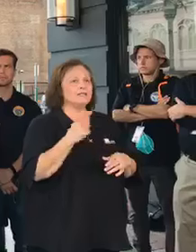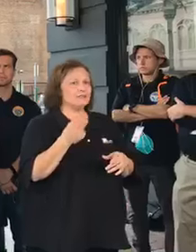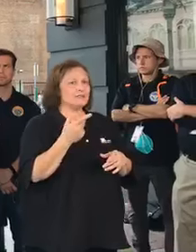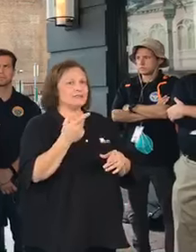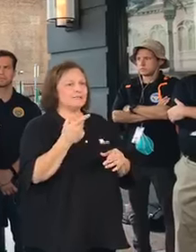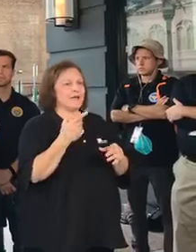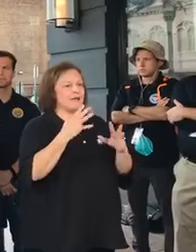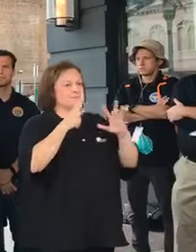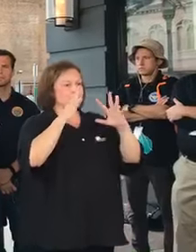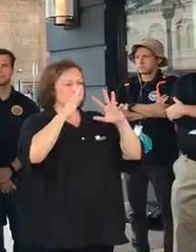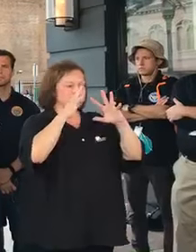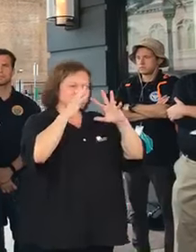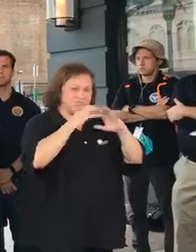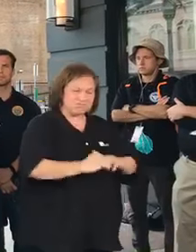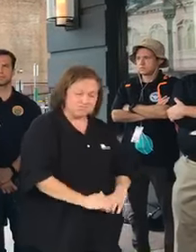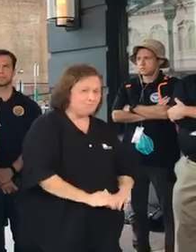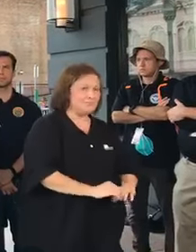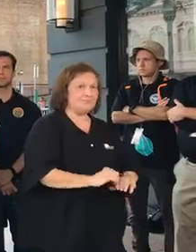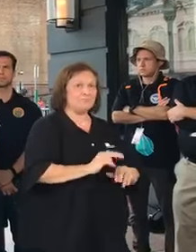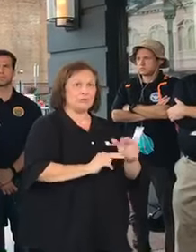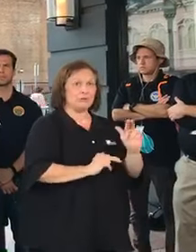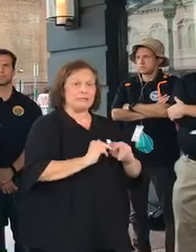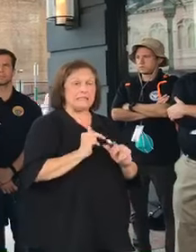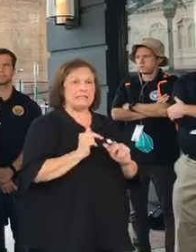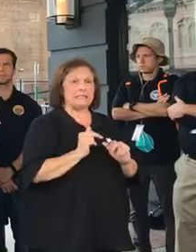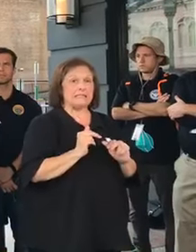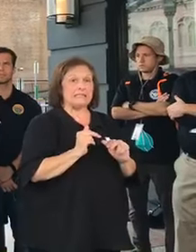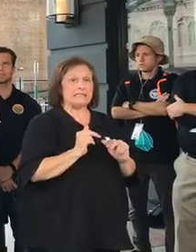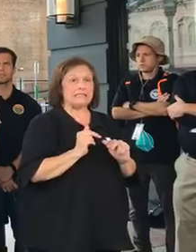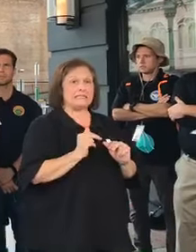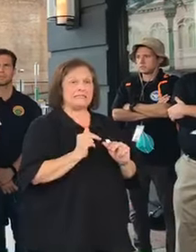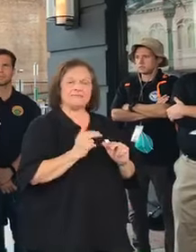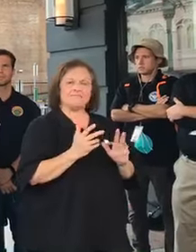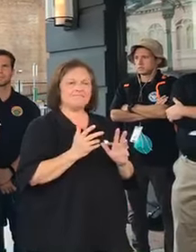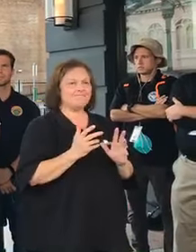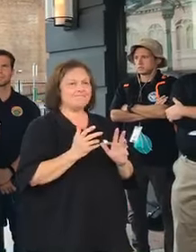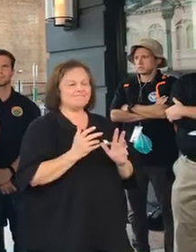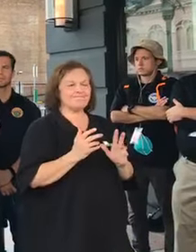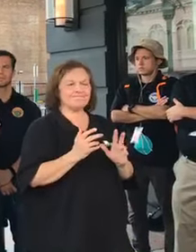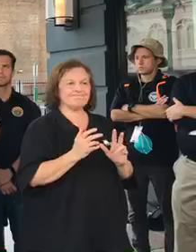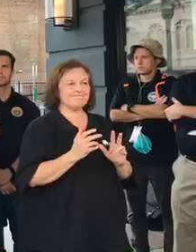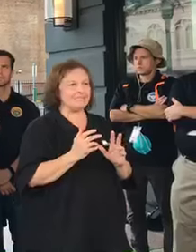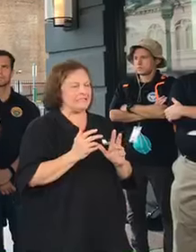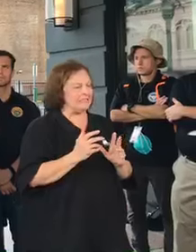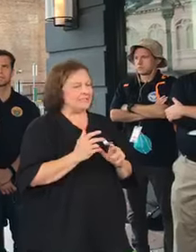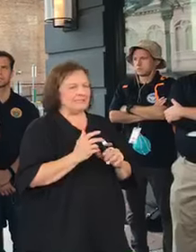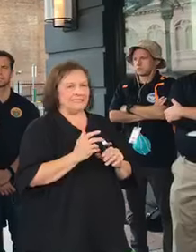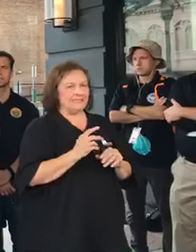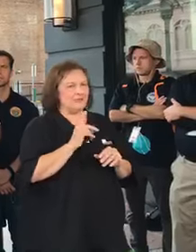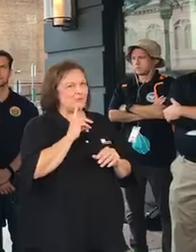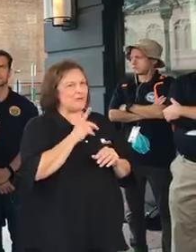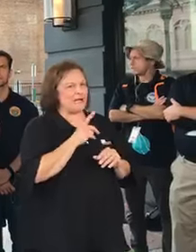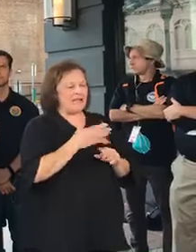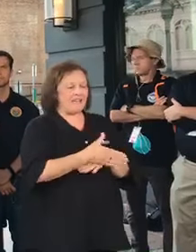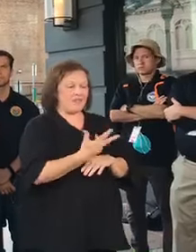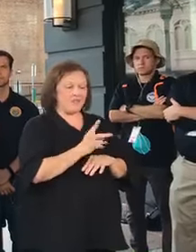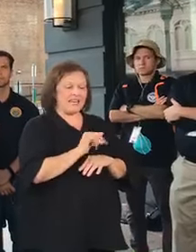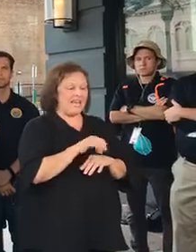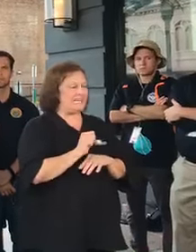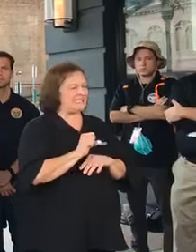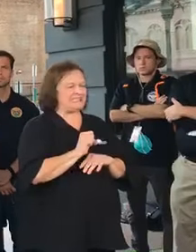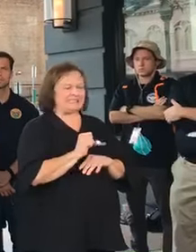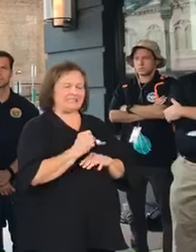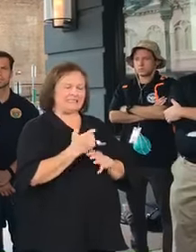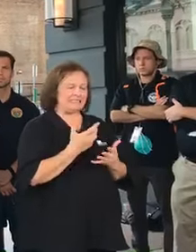pancake-type collapse of a massive structure like this, it becomes very, very small once you get past 3 days. But